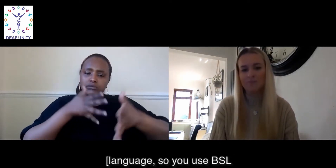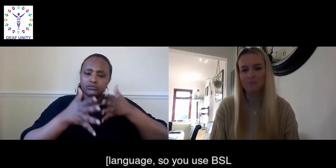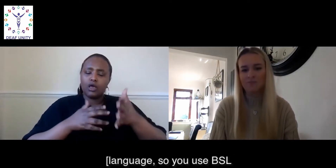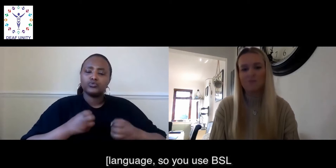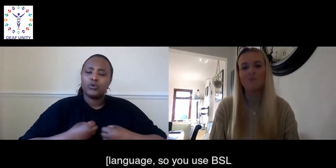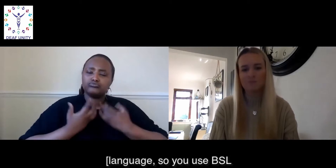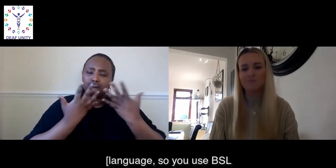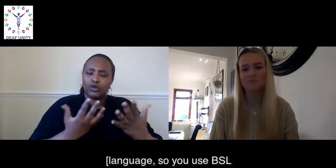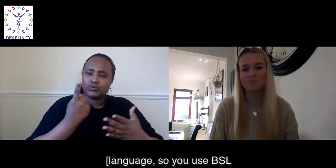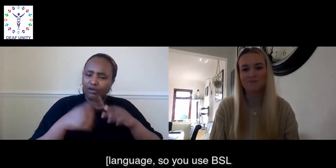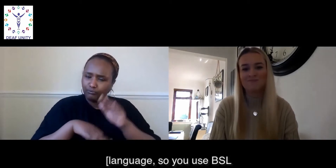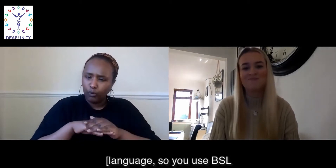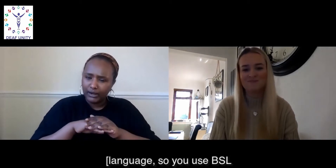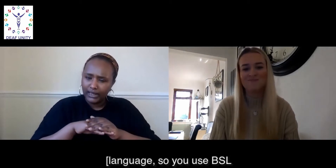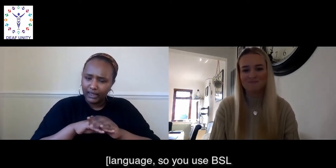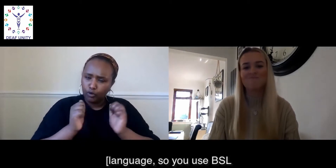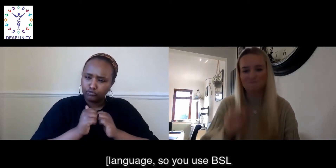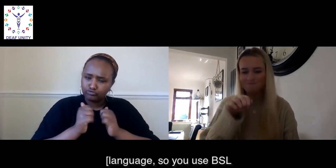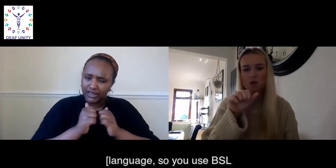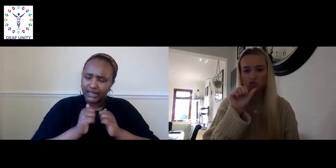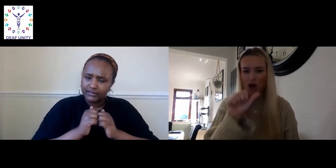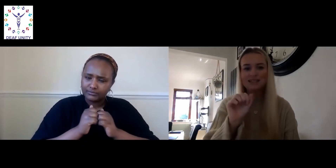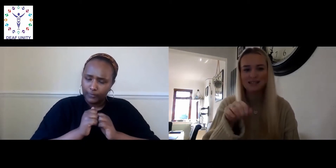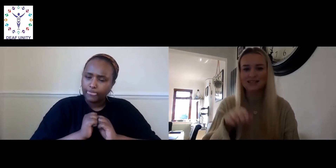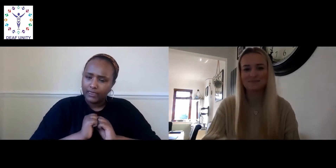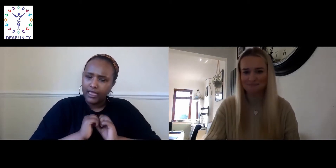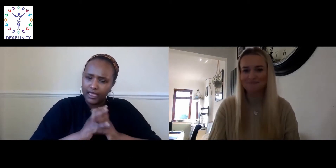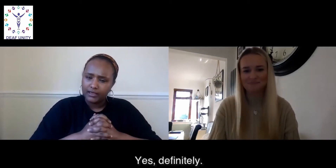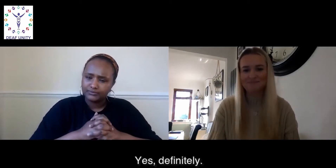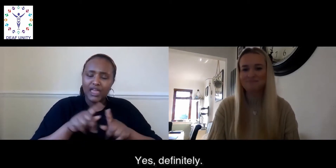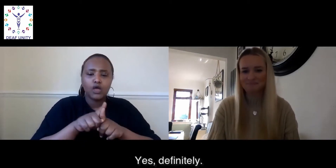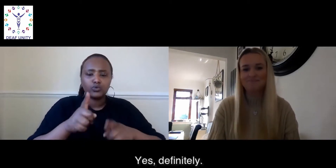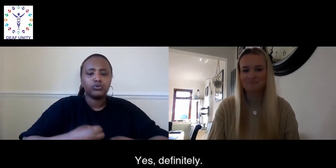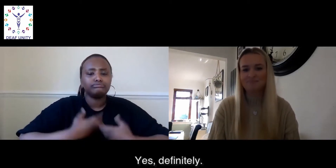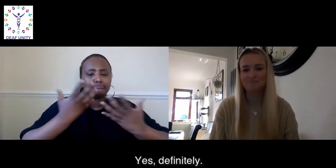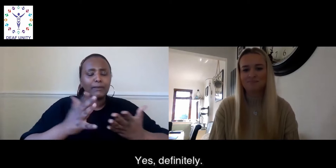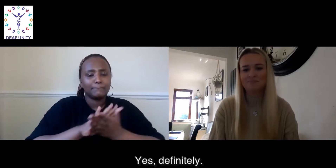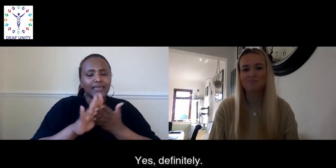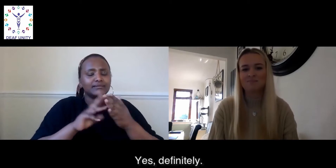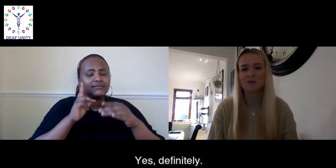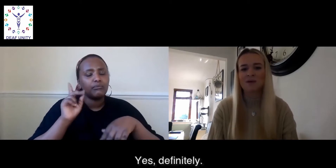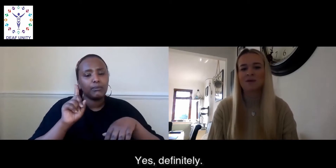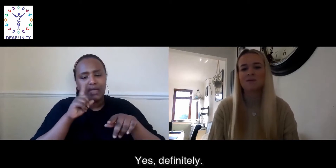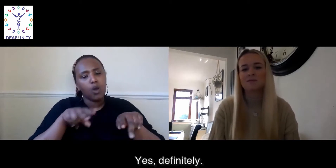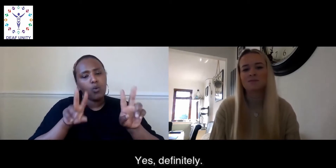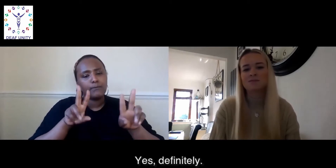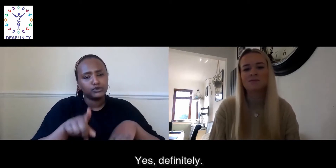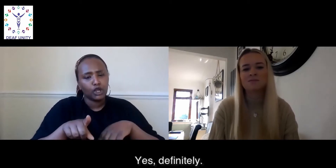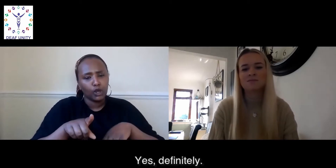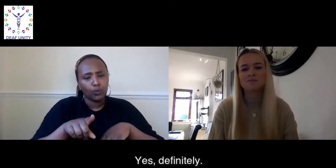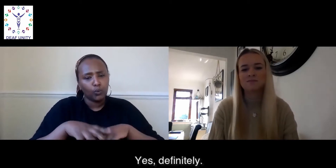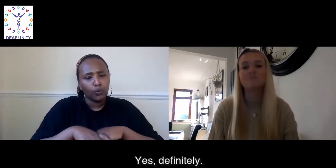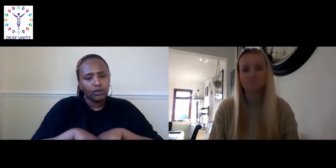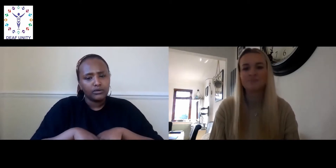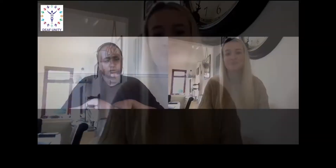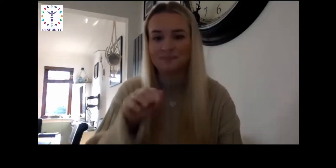so you use BSL to express yourself fully. Would you agree? Yes, definitely. Also, use BSL so deaf people can